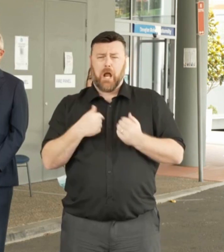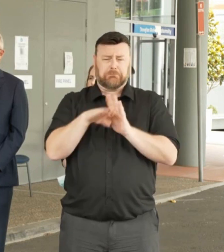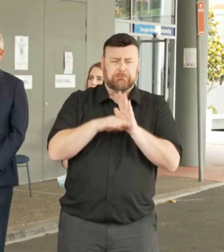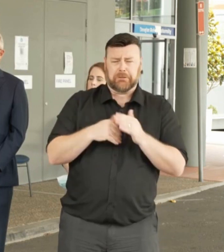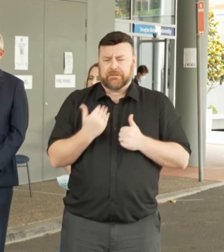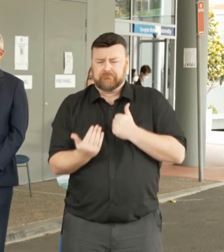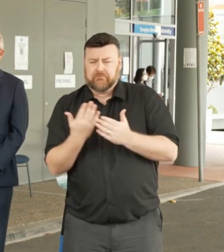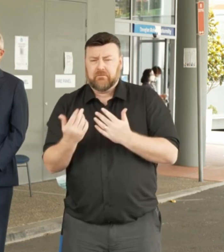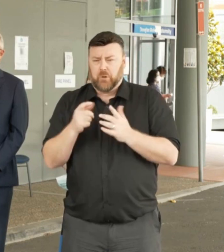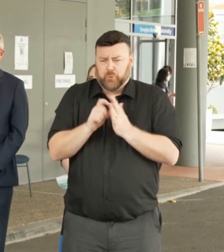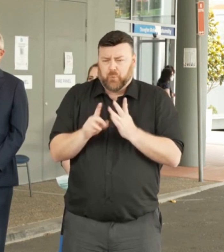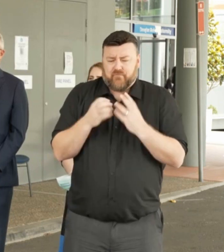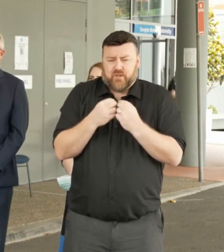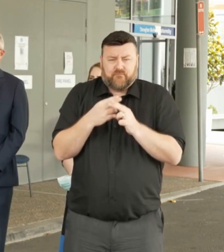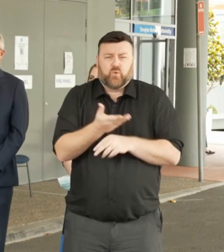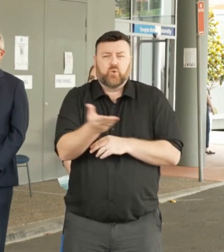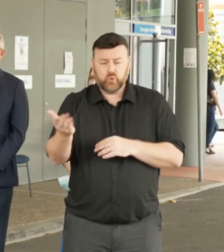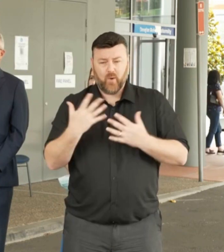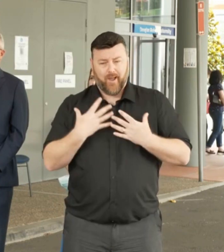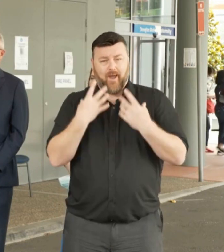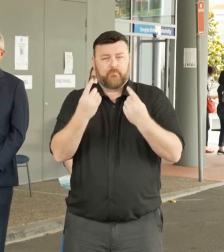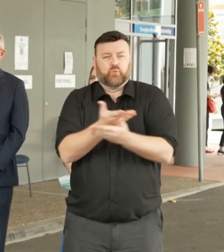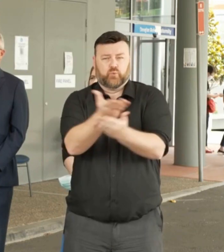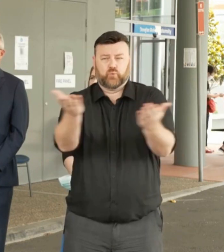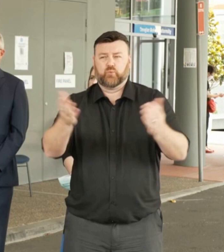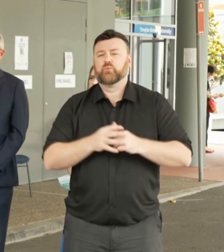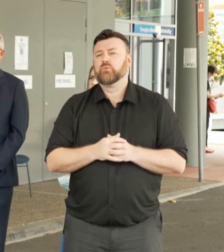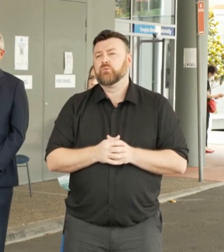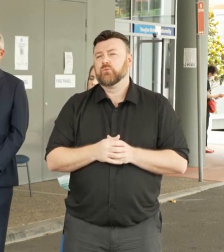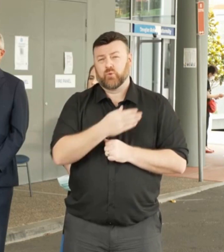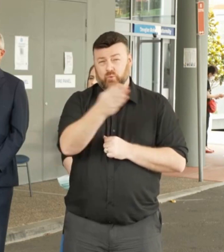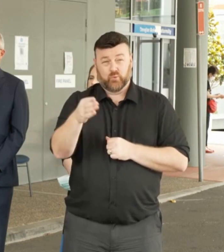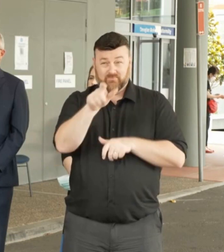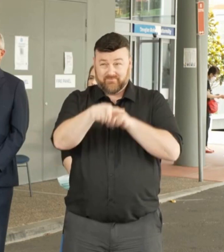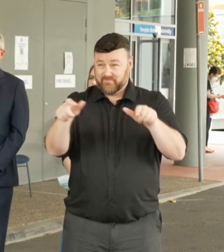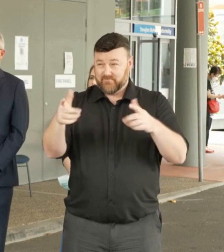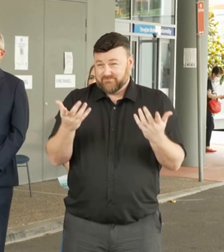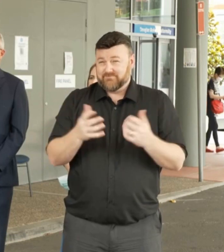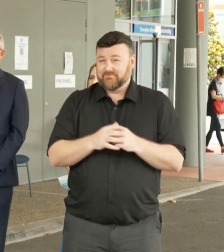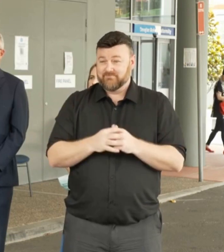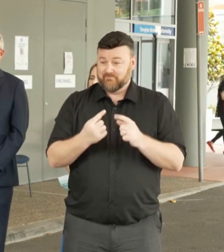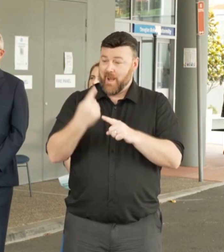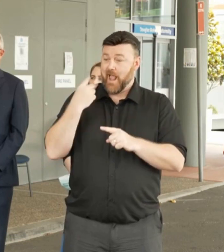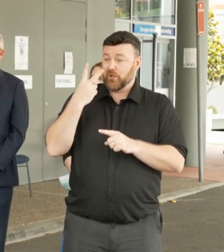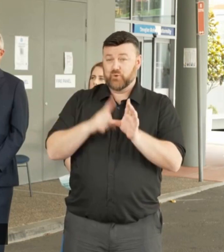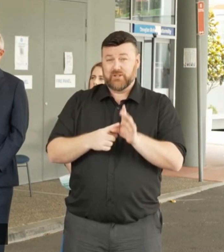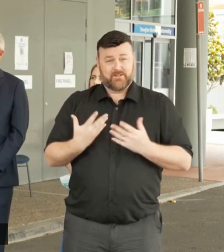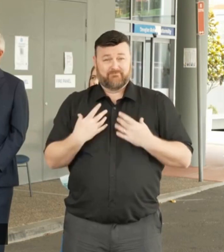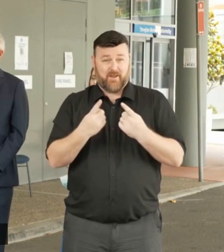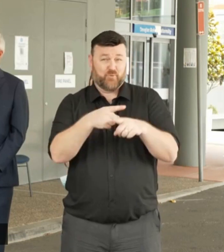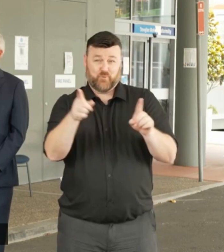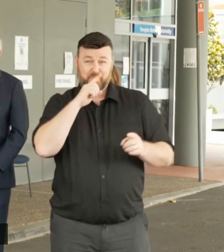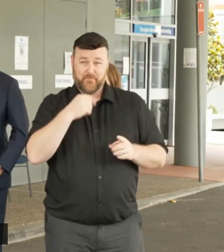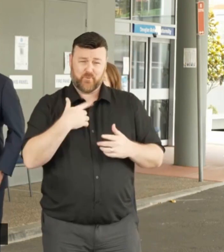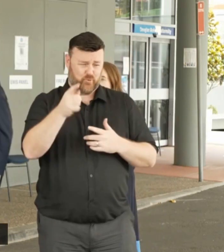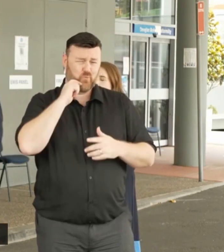to the people of our state. It's the people of our state that have got us through the last 2 years, and it's the people of our state that will get us through the next two. Minister